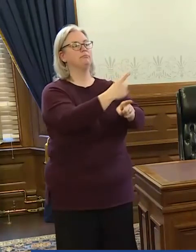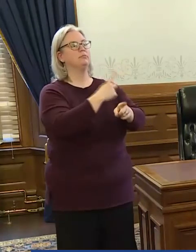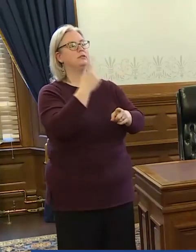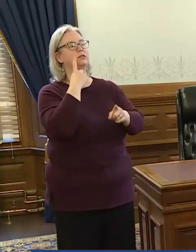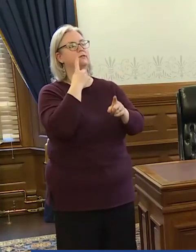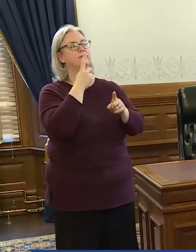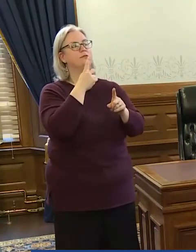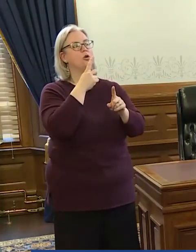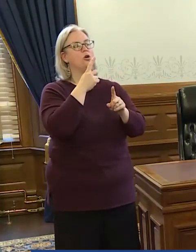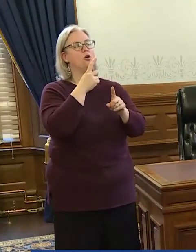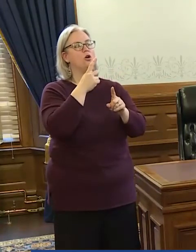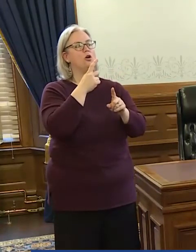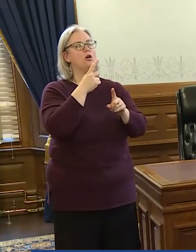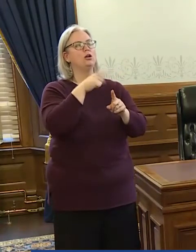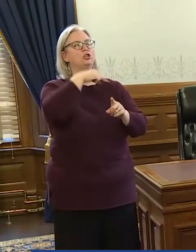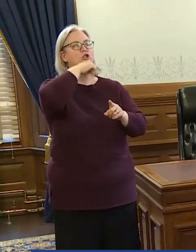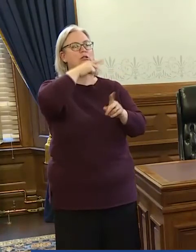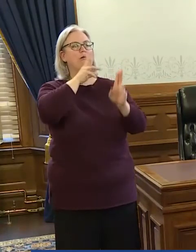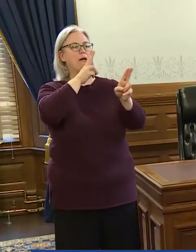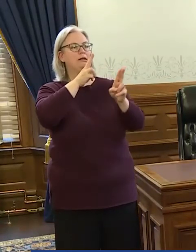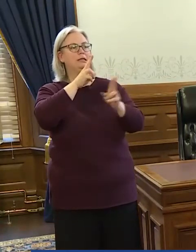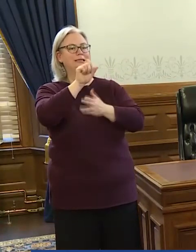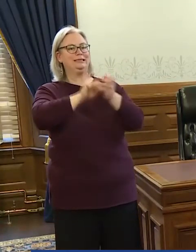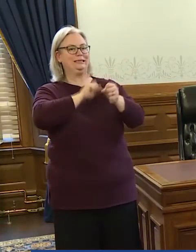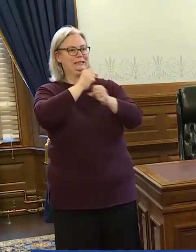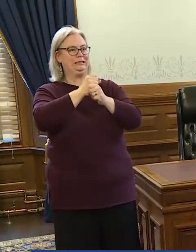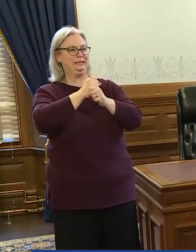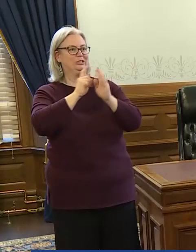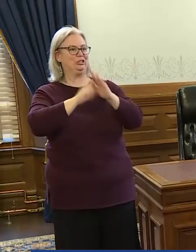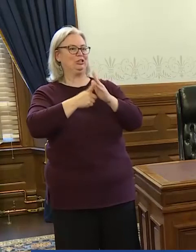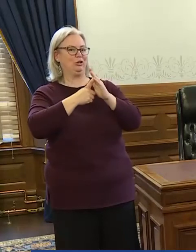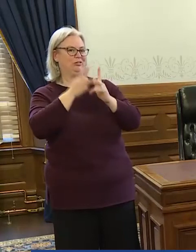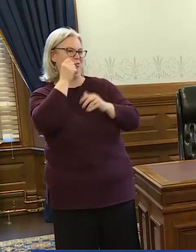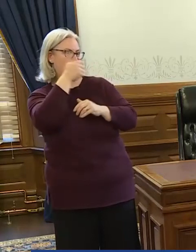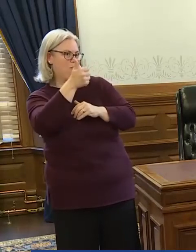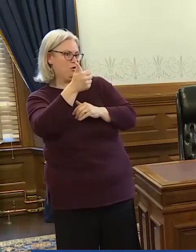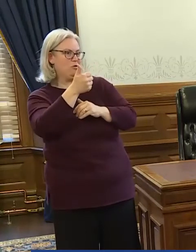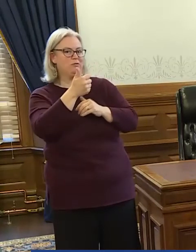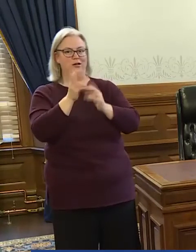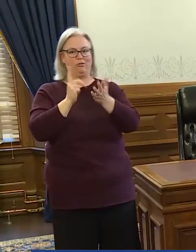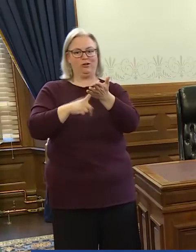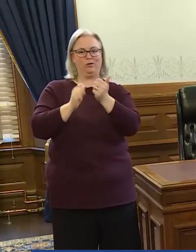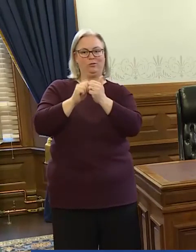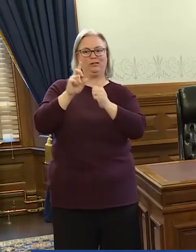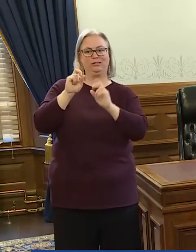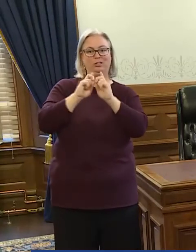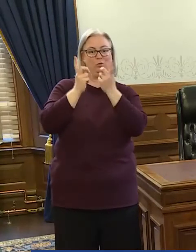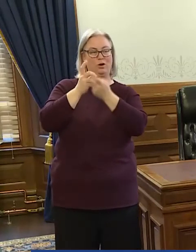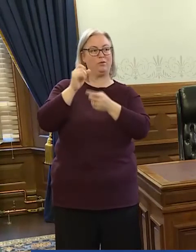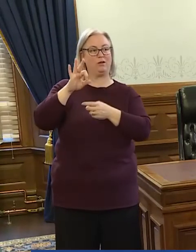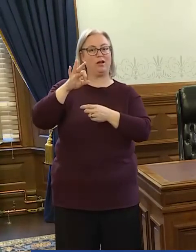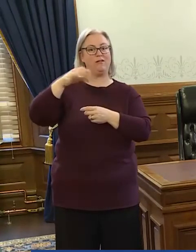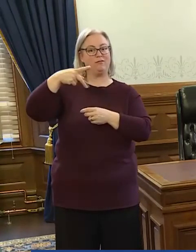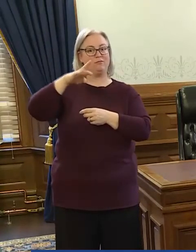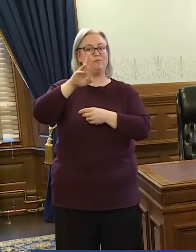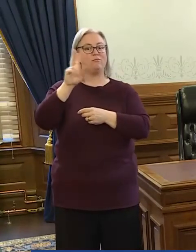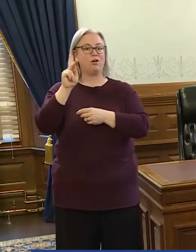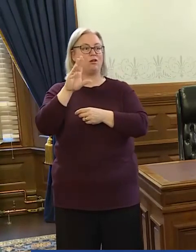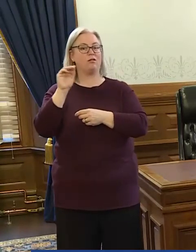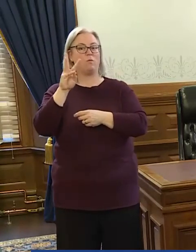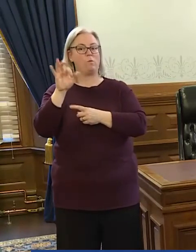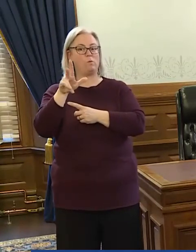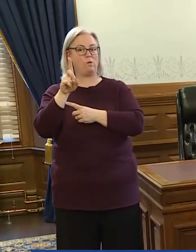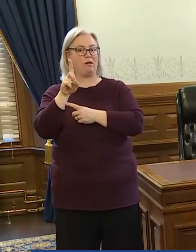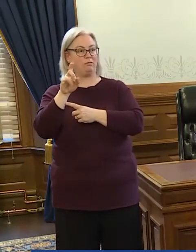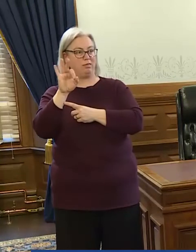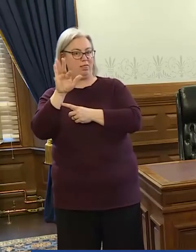Turkey hunting season starts tomorrow, and I talked with the Wildlife and Parks Department. They said Kansas can still go hunting as normal, but I